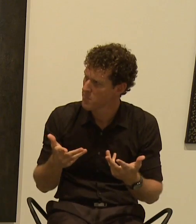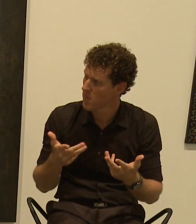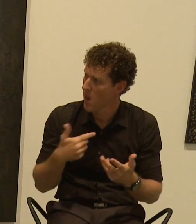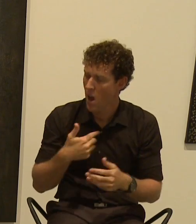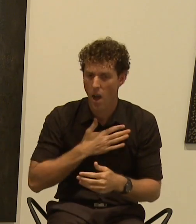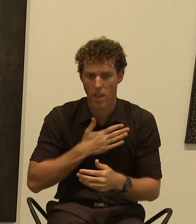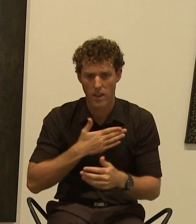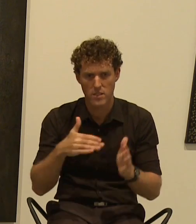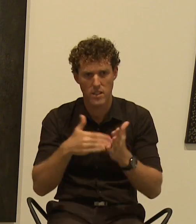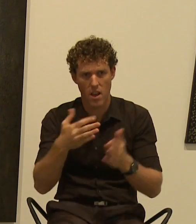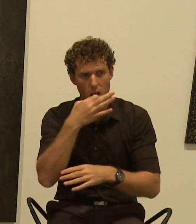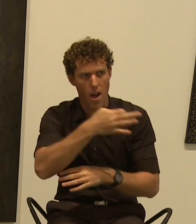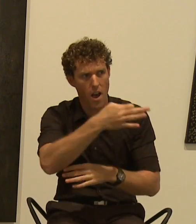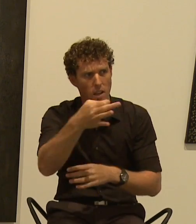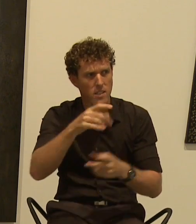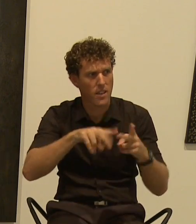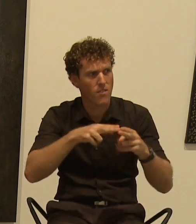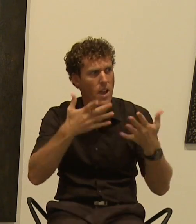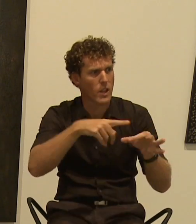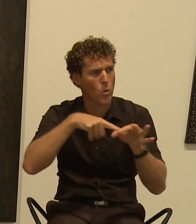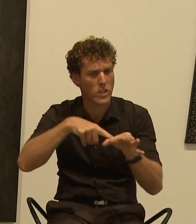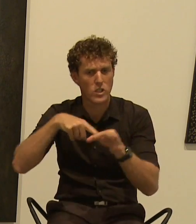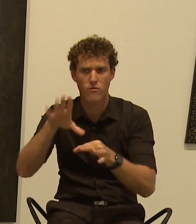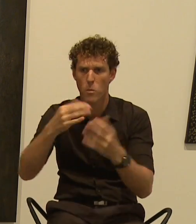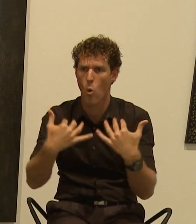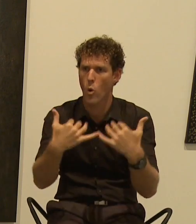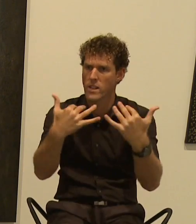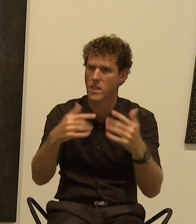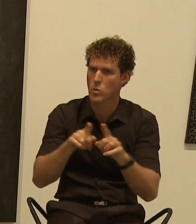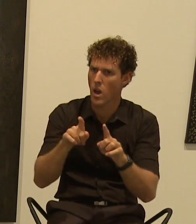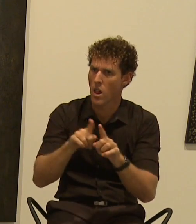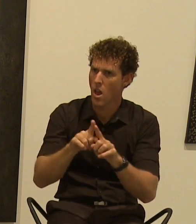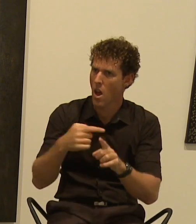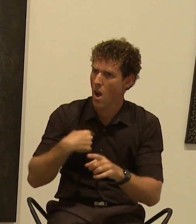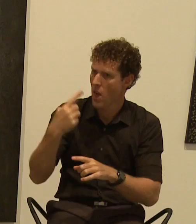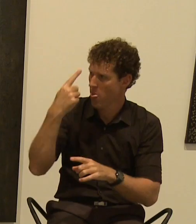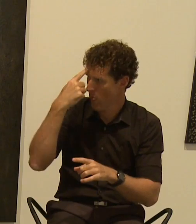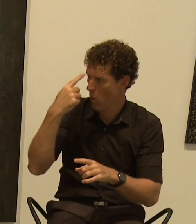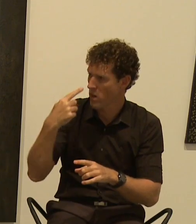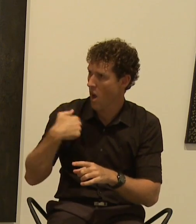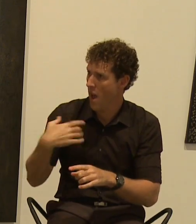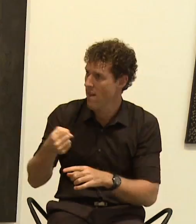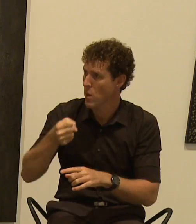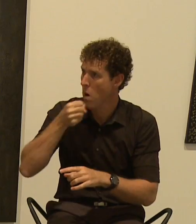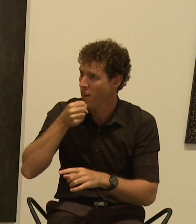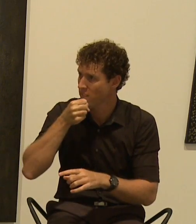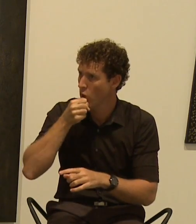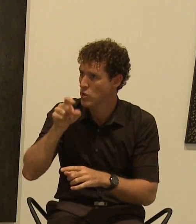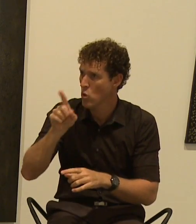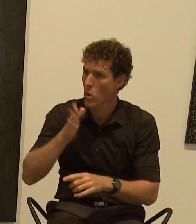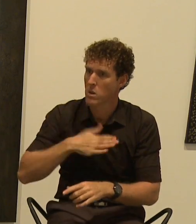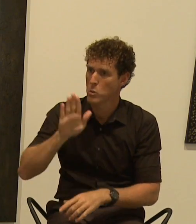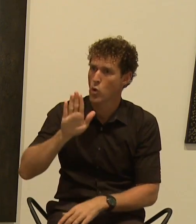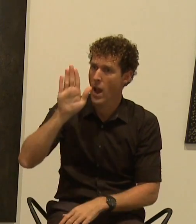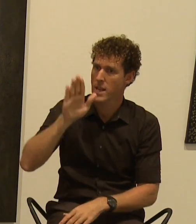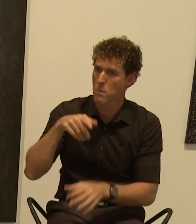I'd like to ask if there are any questions from the audience as well. I've got a microphone, so I'll run around with it if